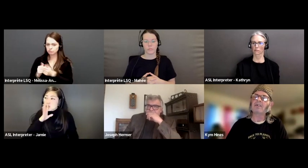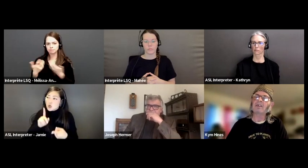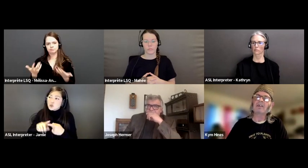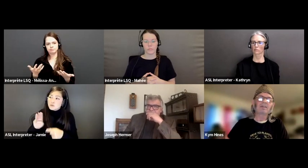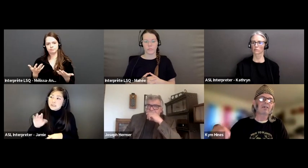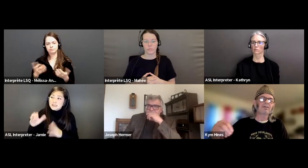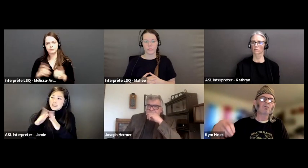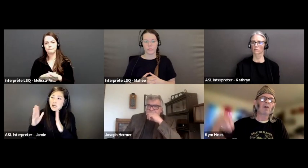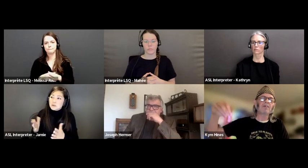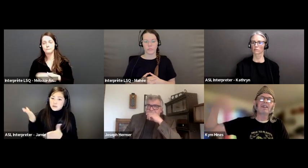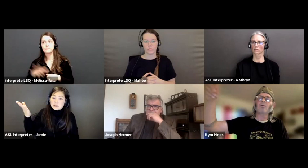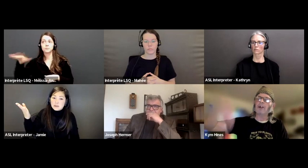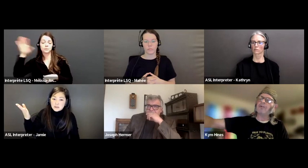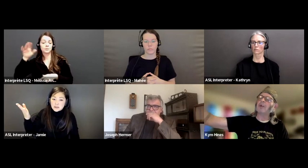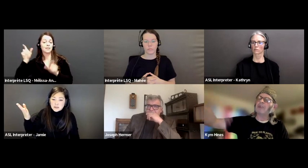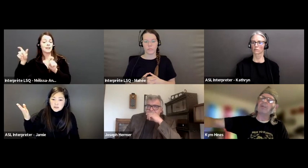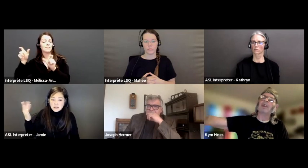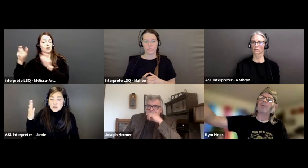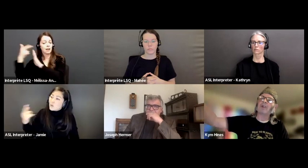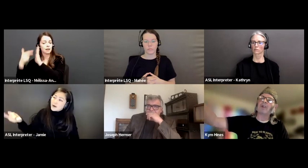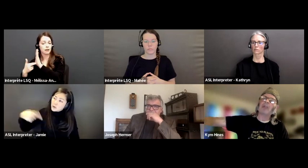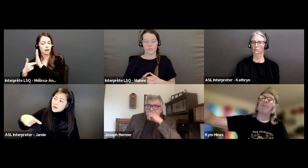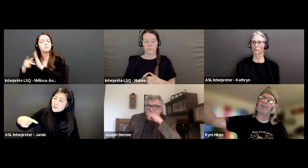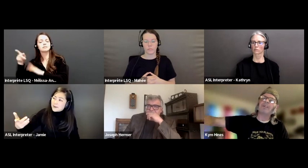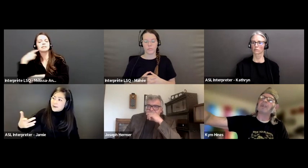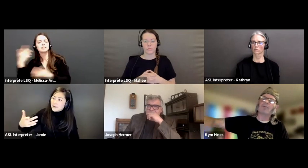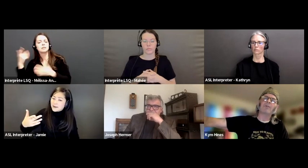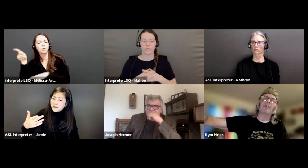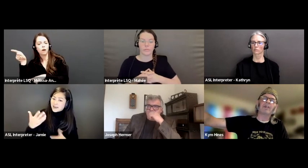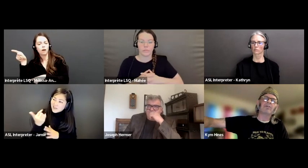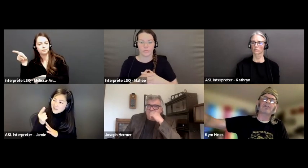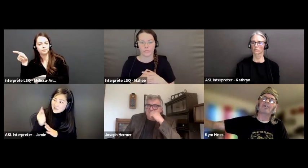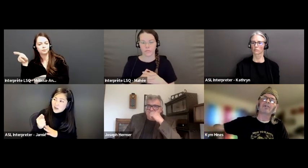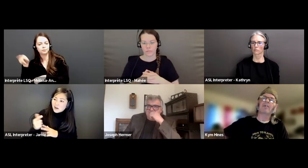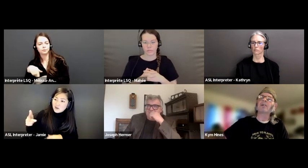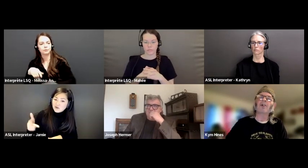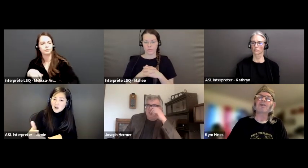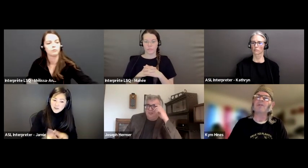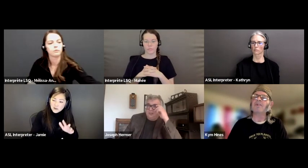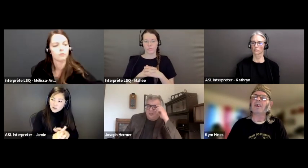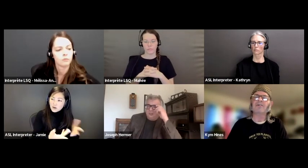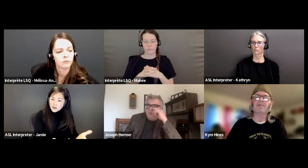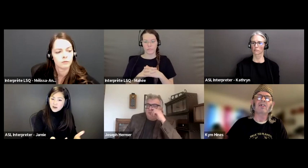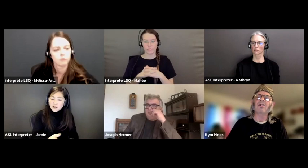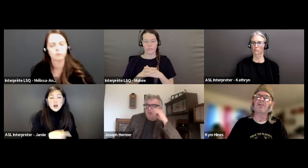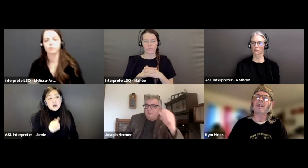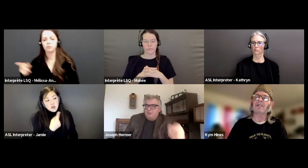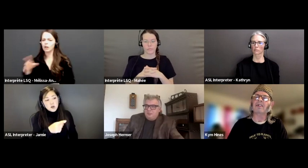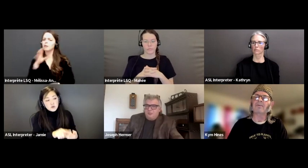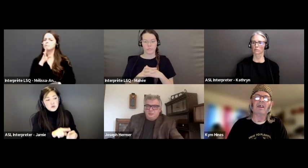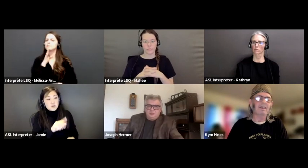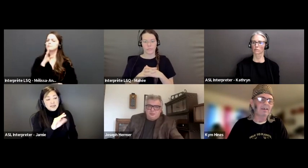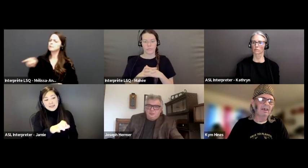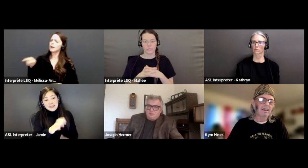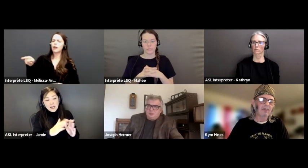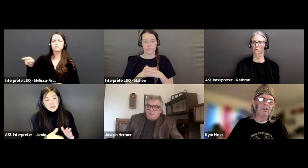Housing. Like, you know, why are you coming here every 15 minutes driving here to our shelter? Talk to BC Housing. They contracted us